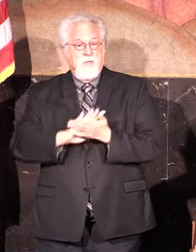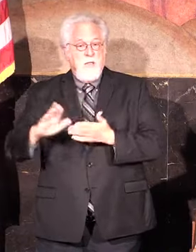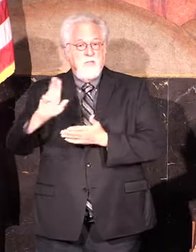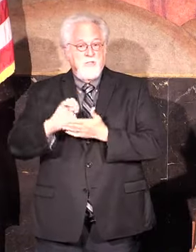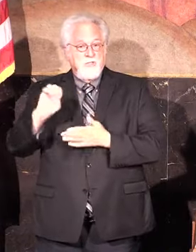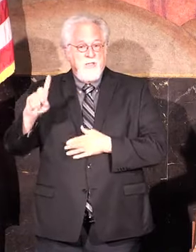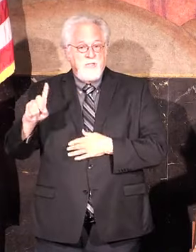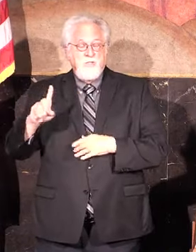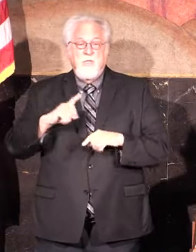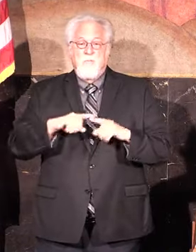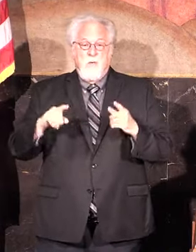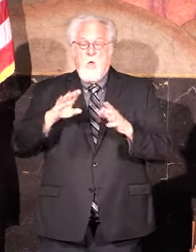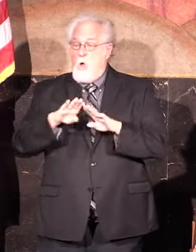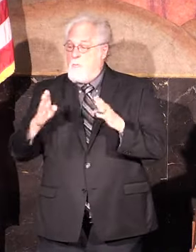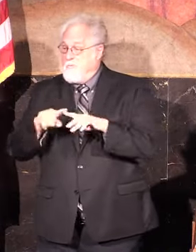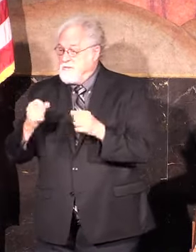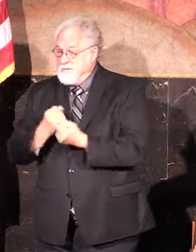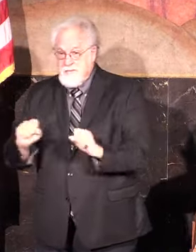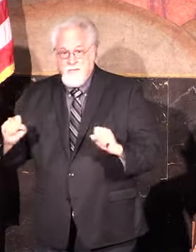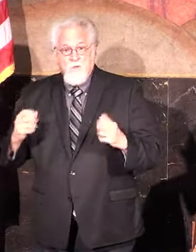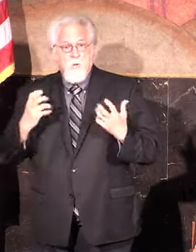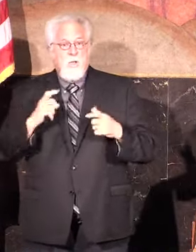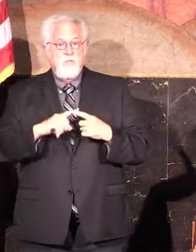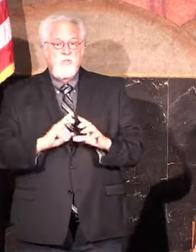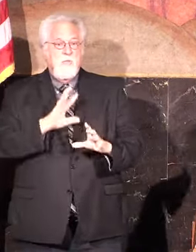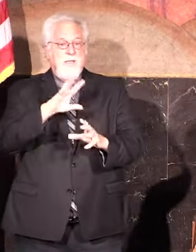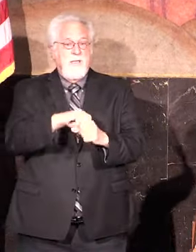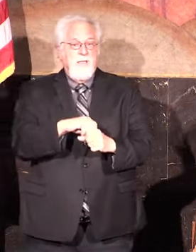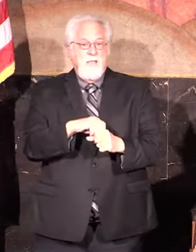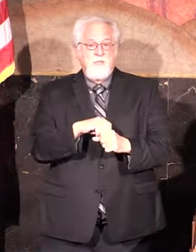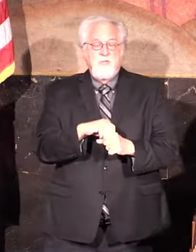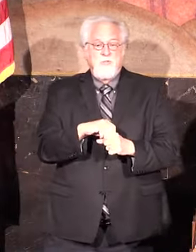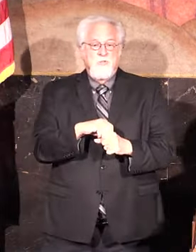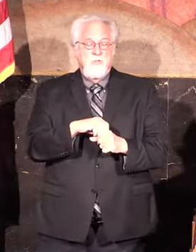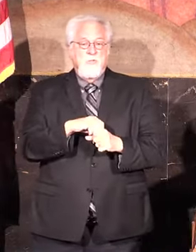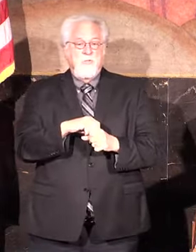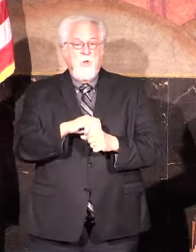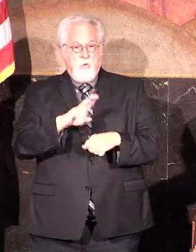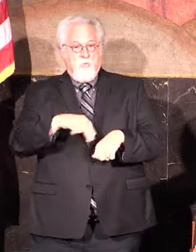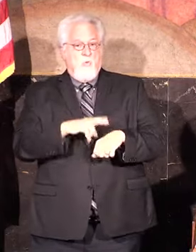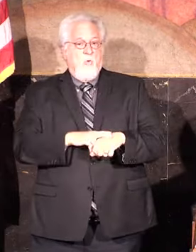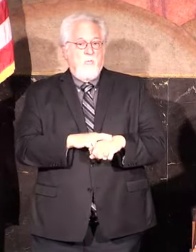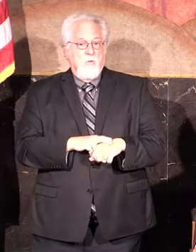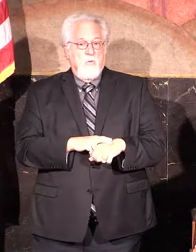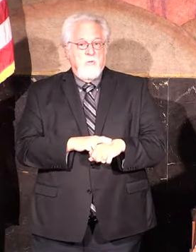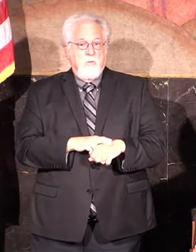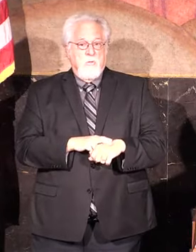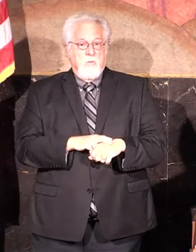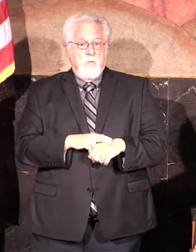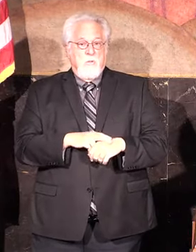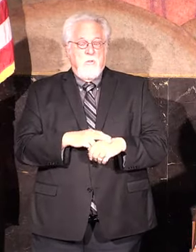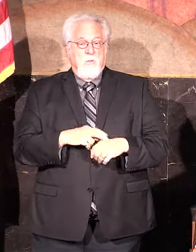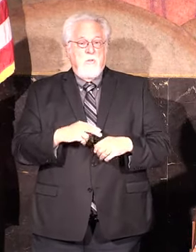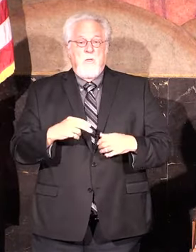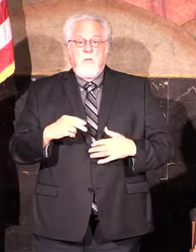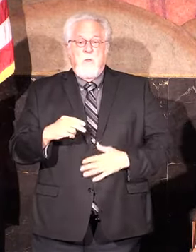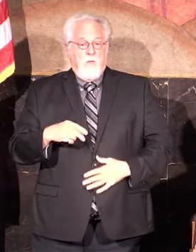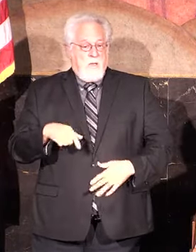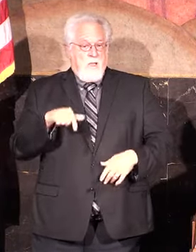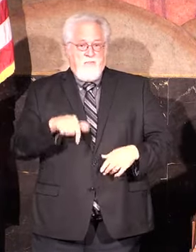open, but safe, if we want to be able to engage in as much normalcy as possible, it is